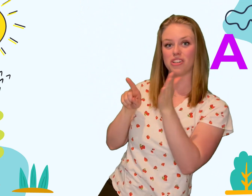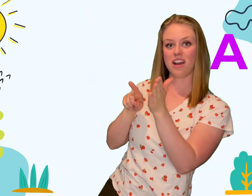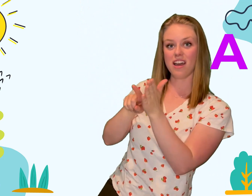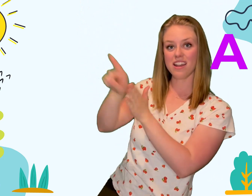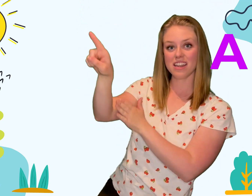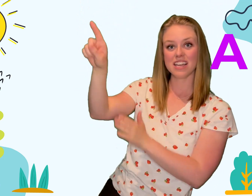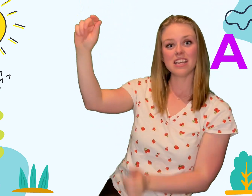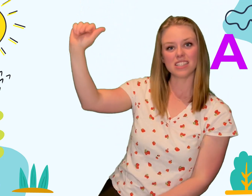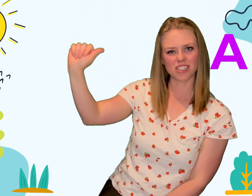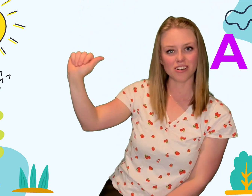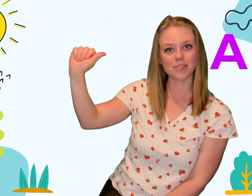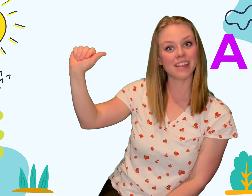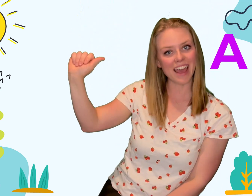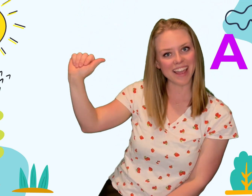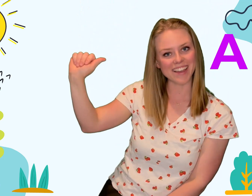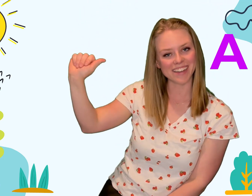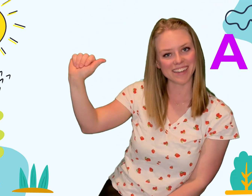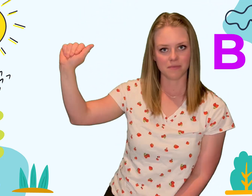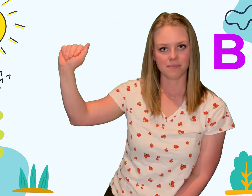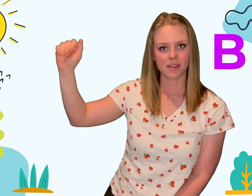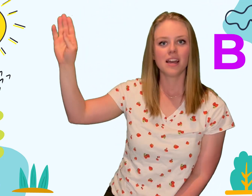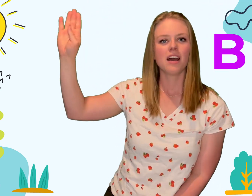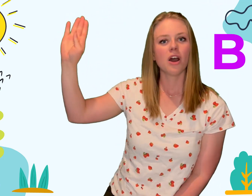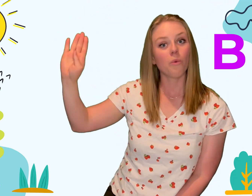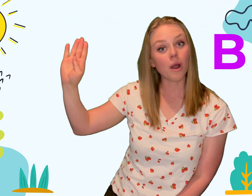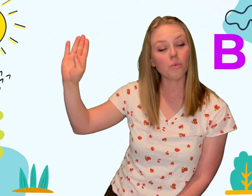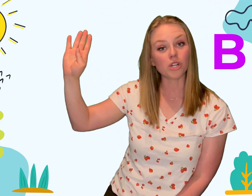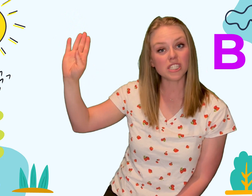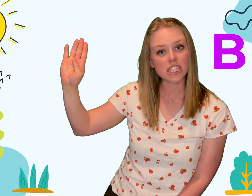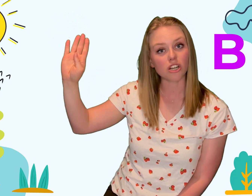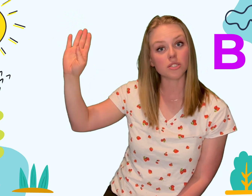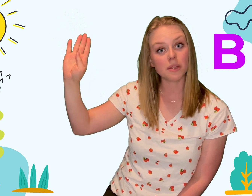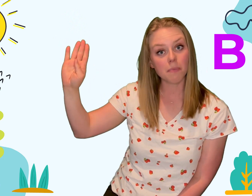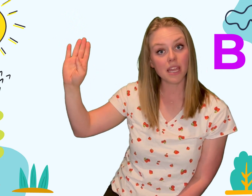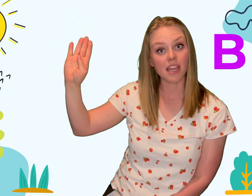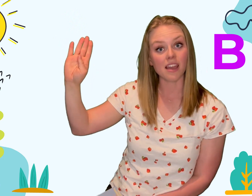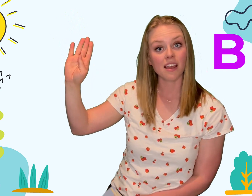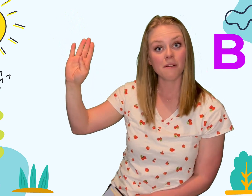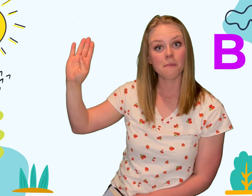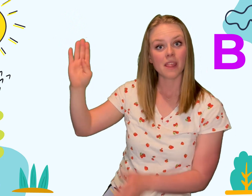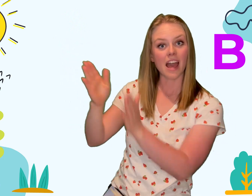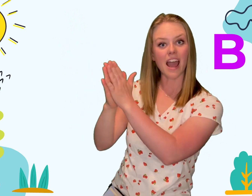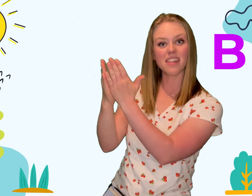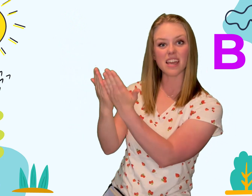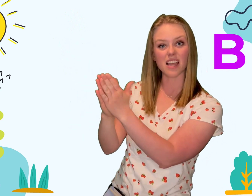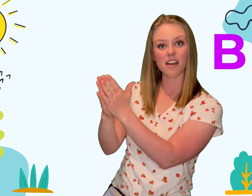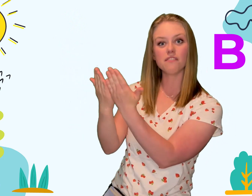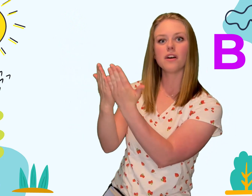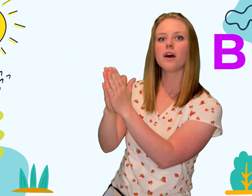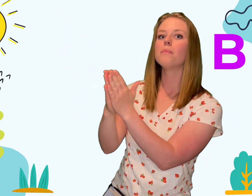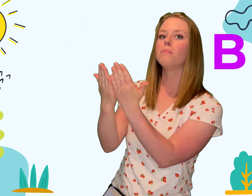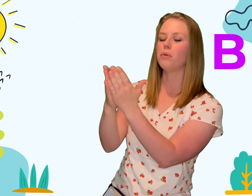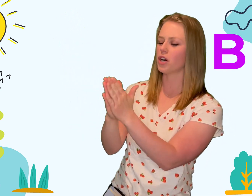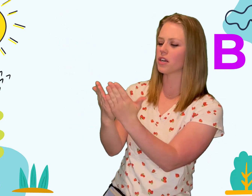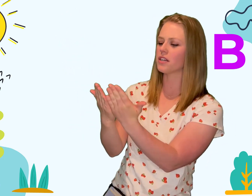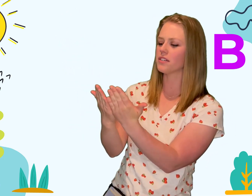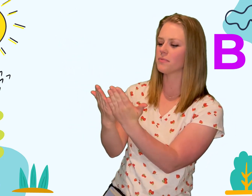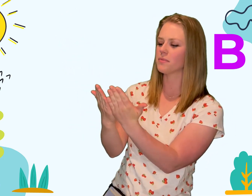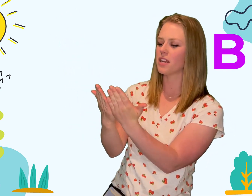Astronaut starts with A. What word starts with B? I think of book.